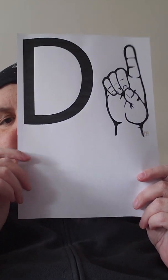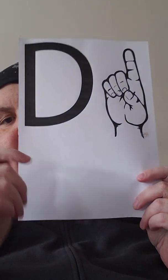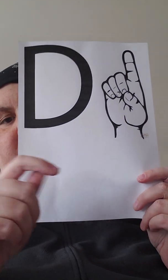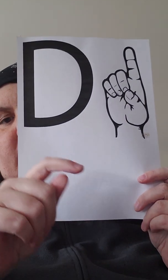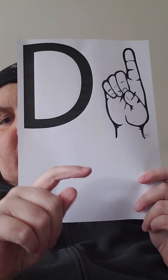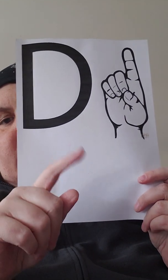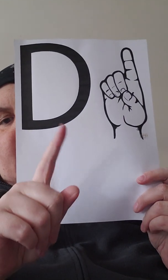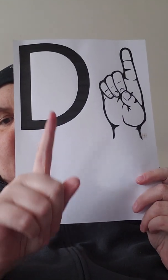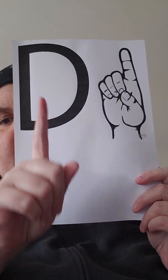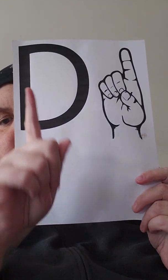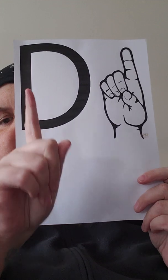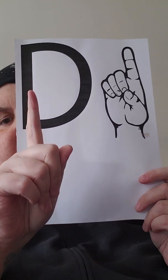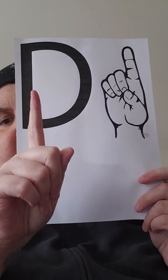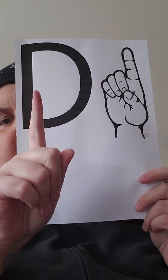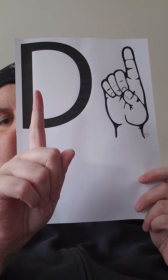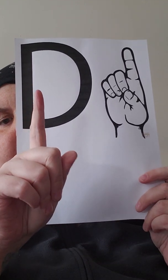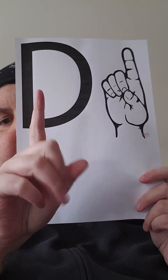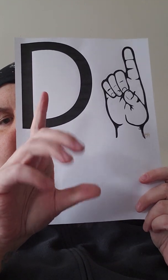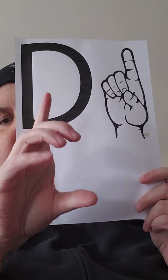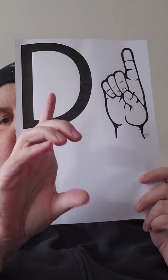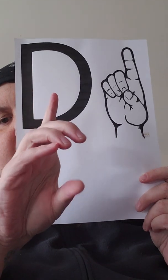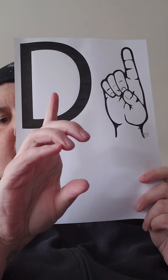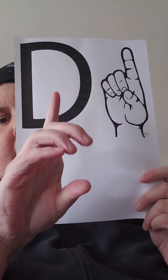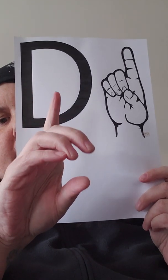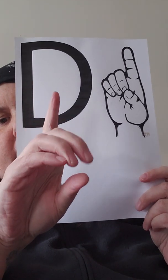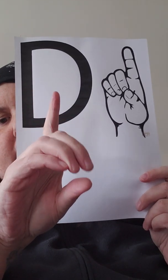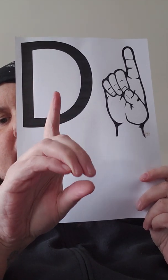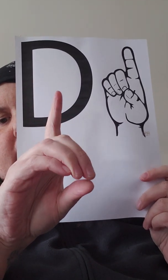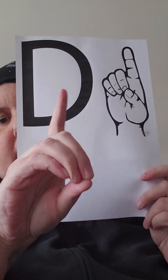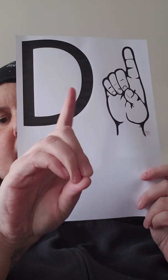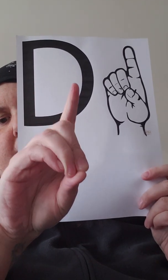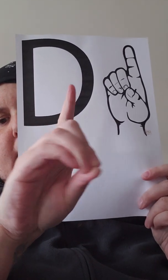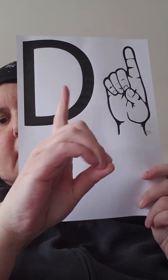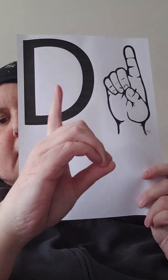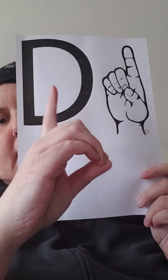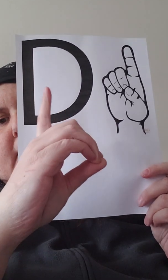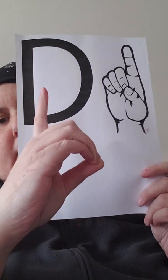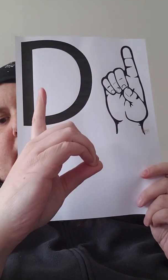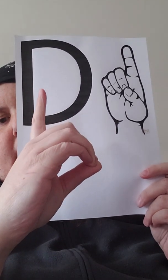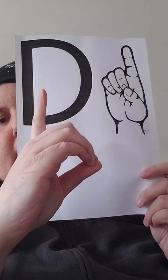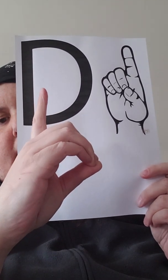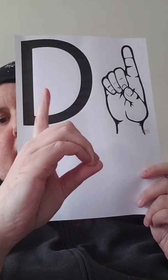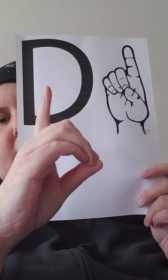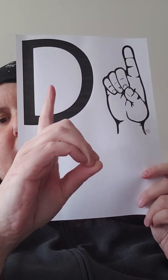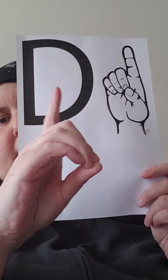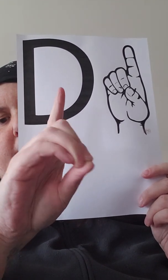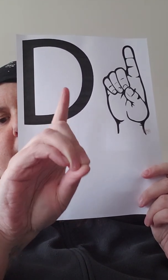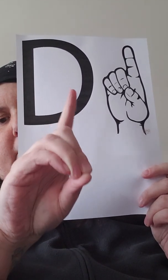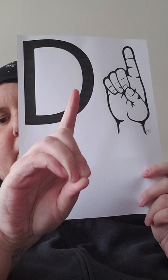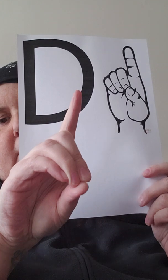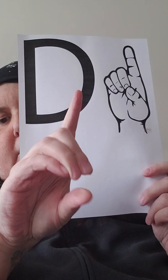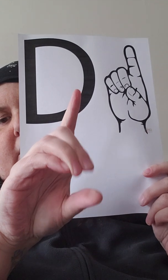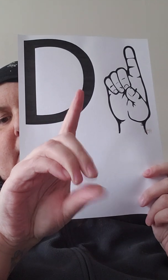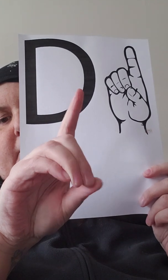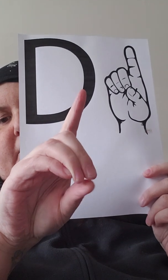So you get your one finger up and you just kind of make it in the shape. Try to put all